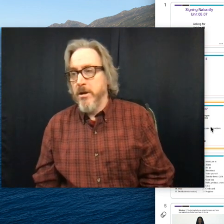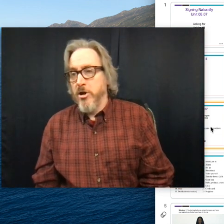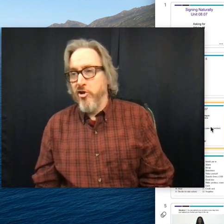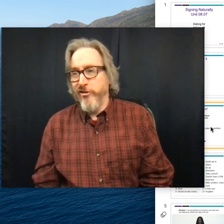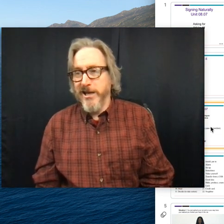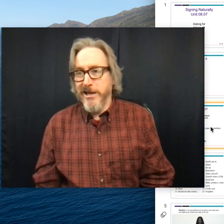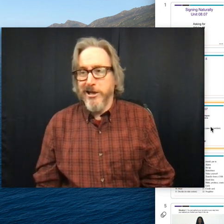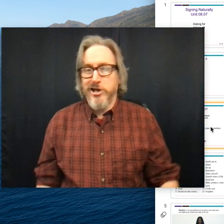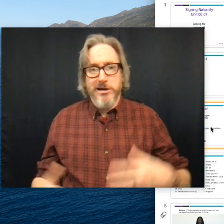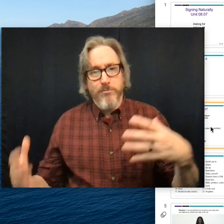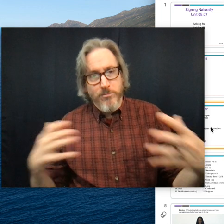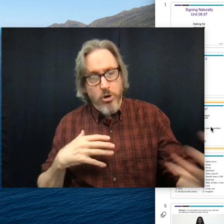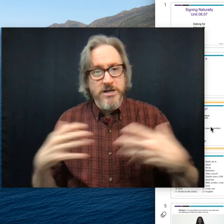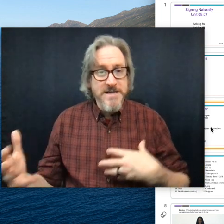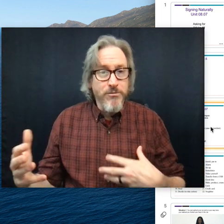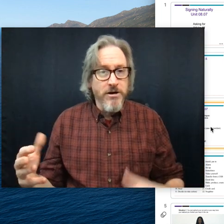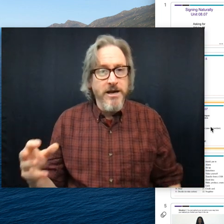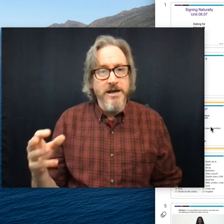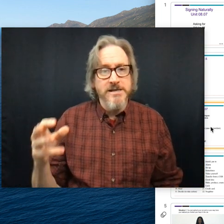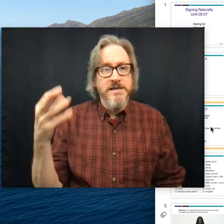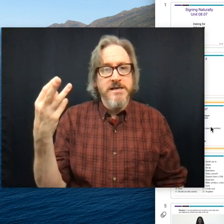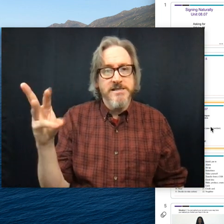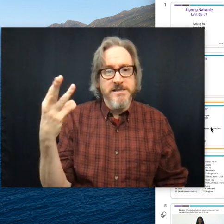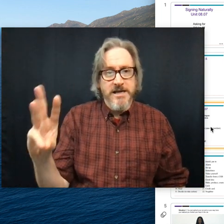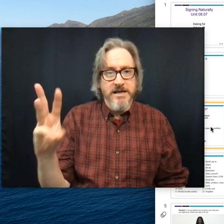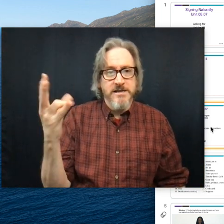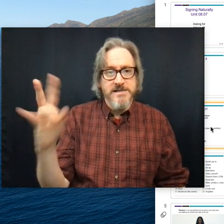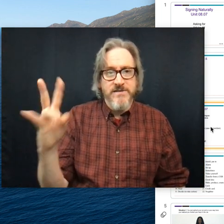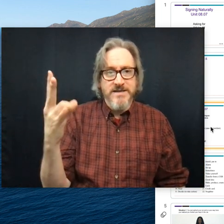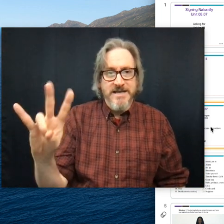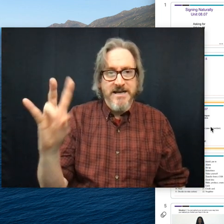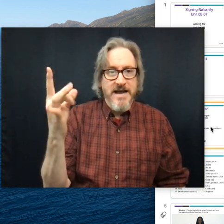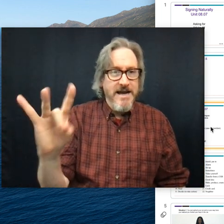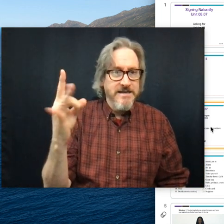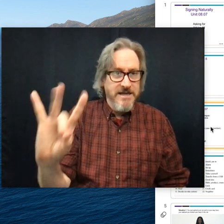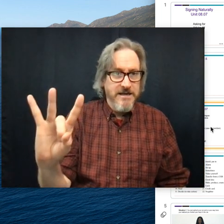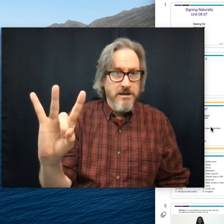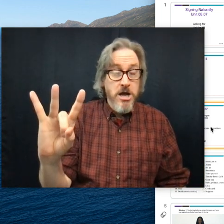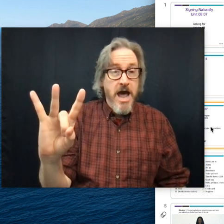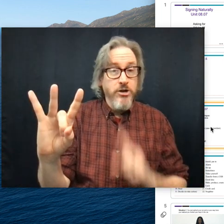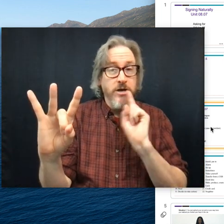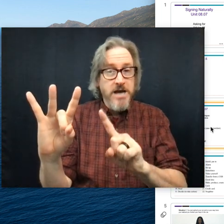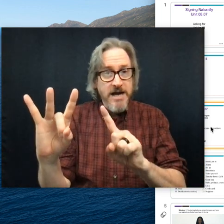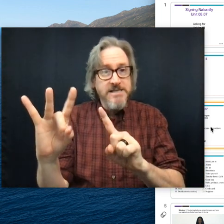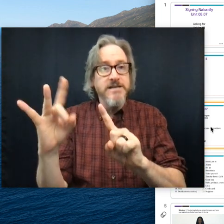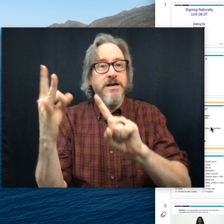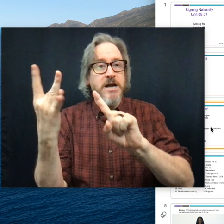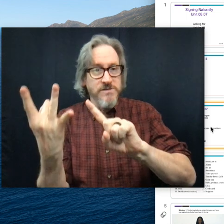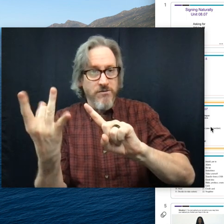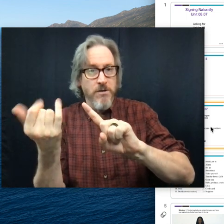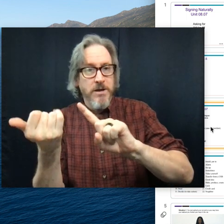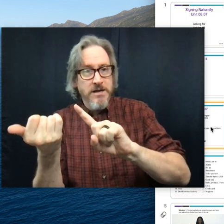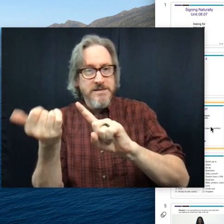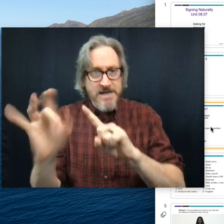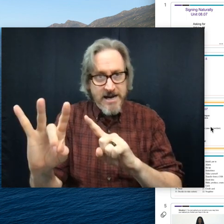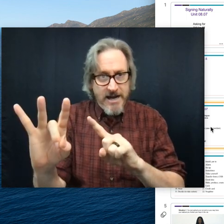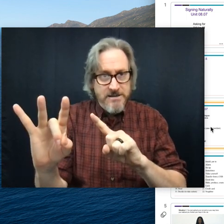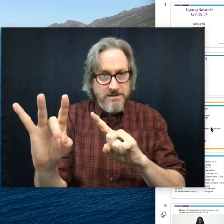10-8. The more contemporary is 16, 17, 18. And you can kind of see that it comes